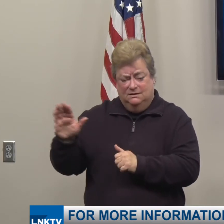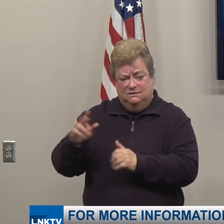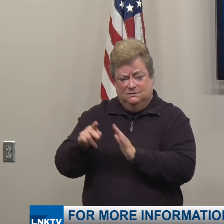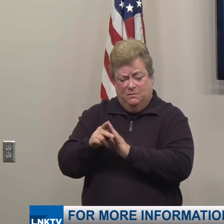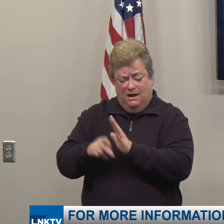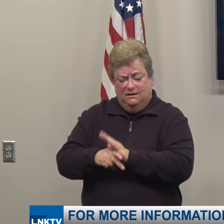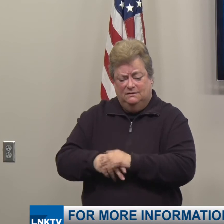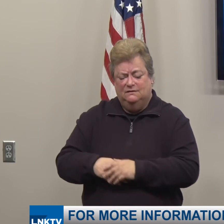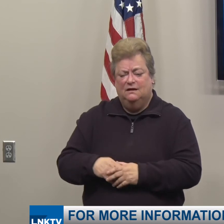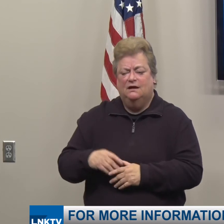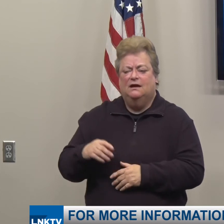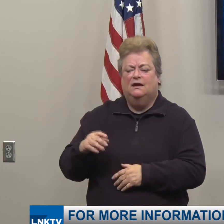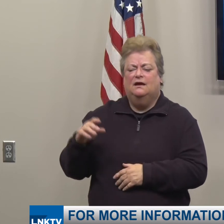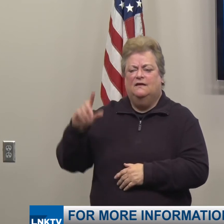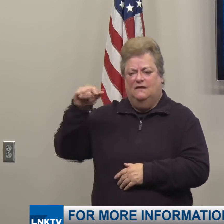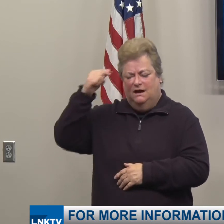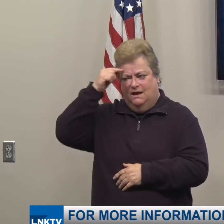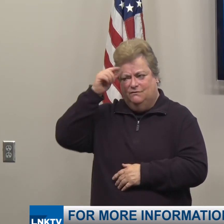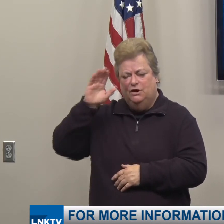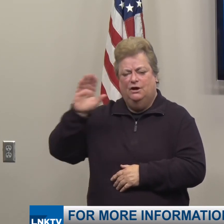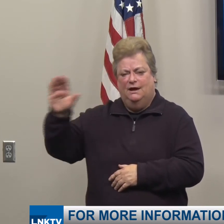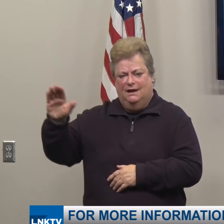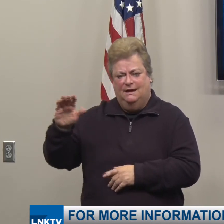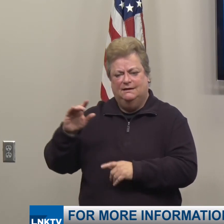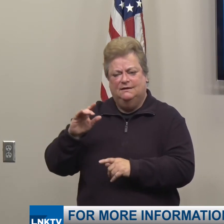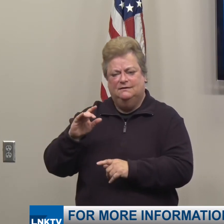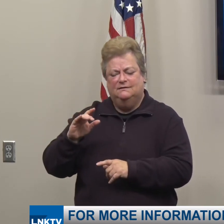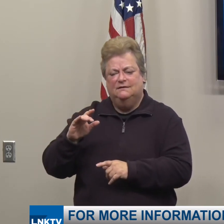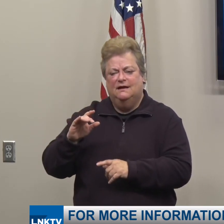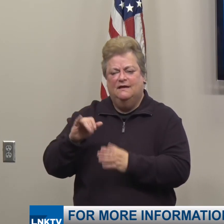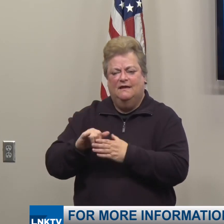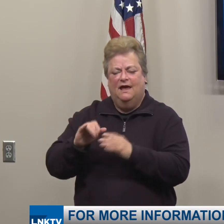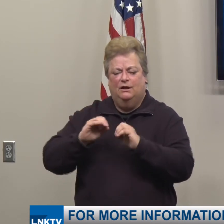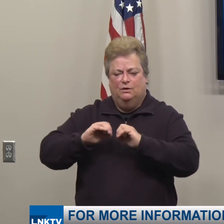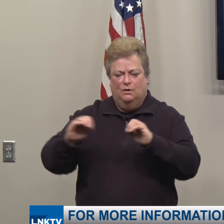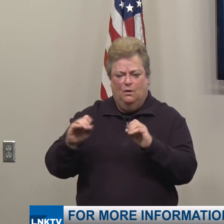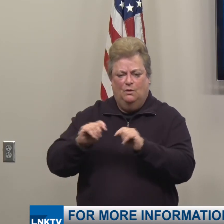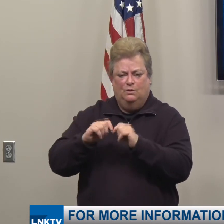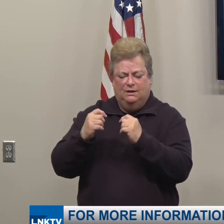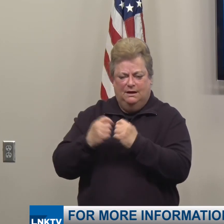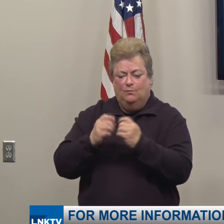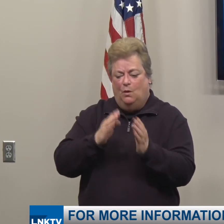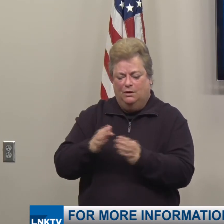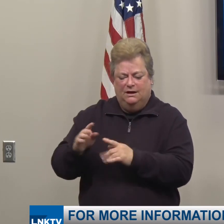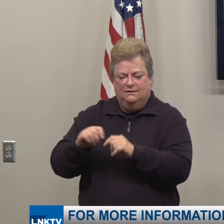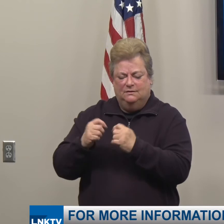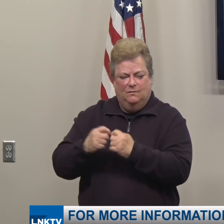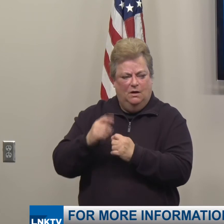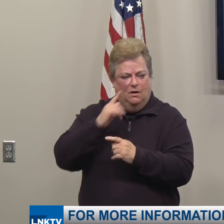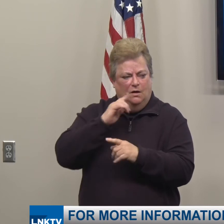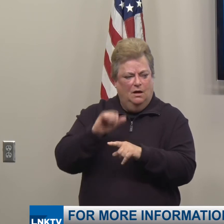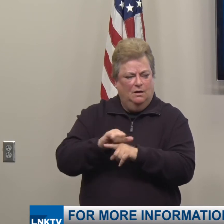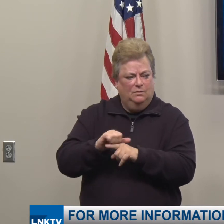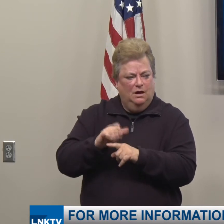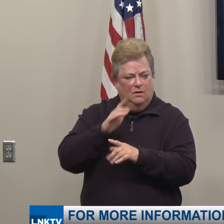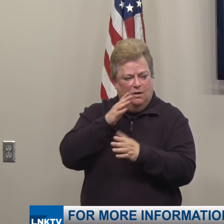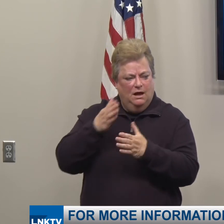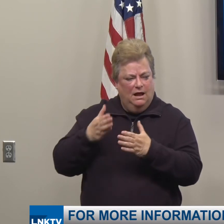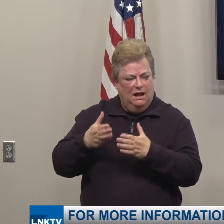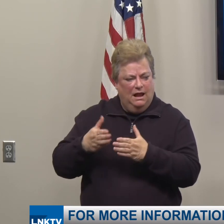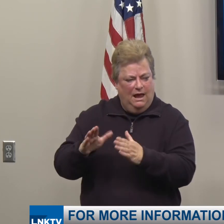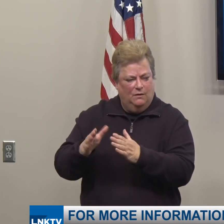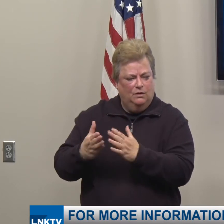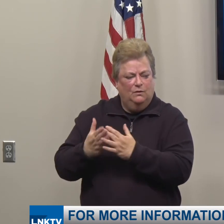The governor's statewide directed health measure states that no team, organized team sports and practices or games are allowed through